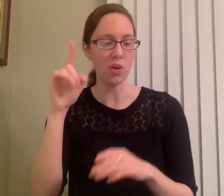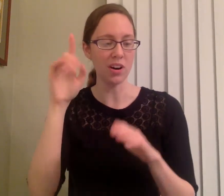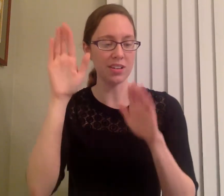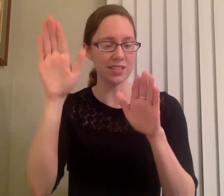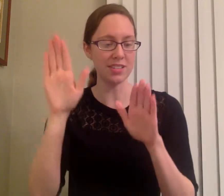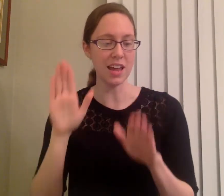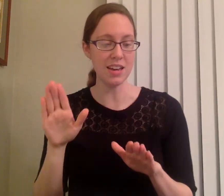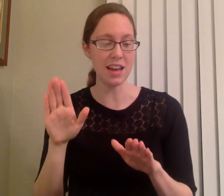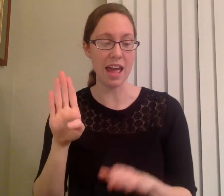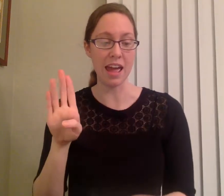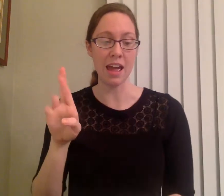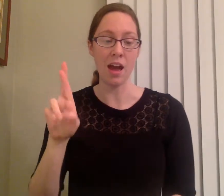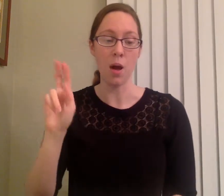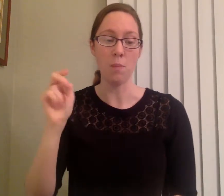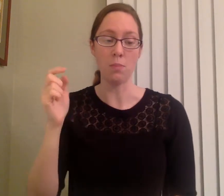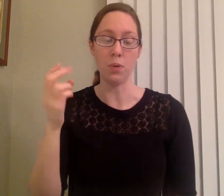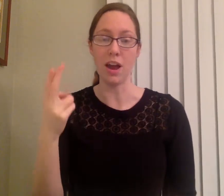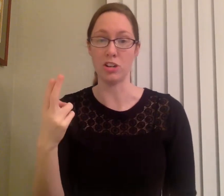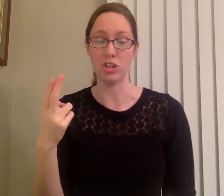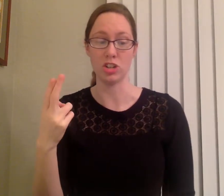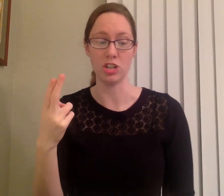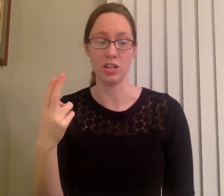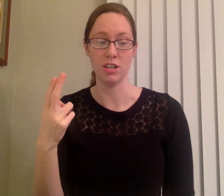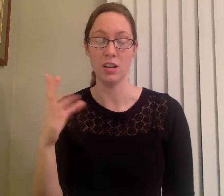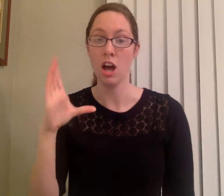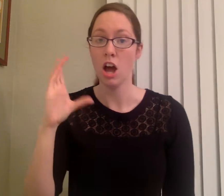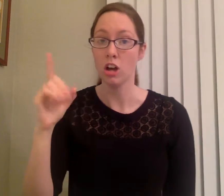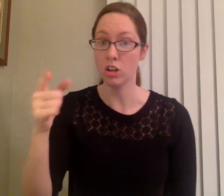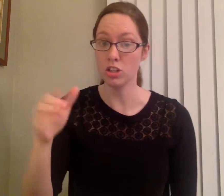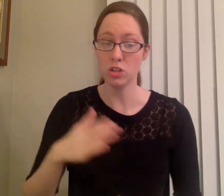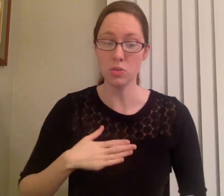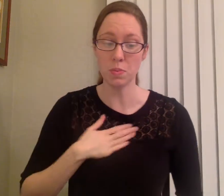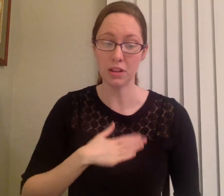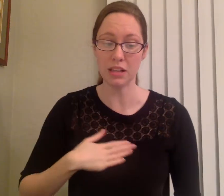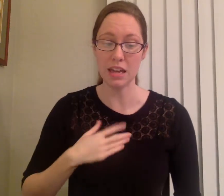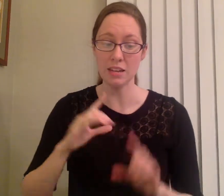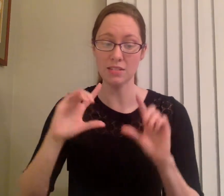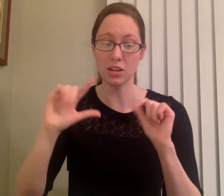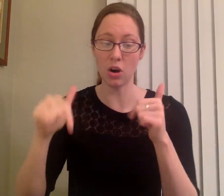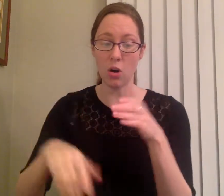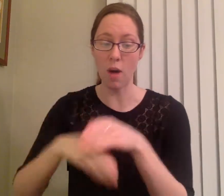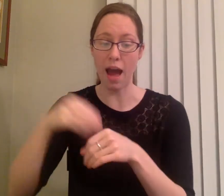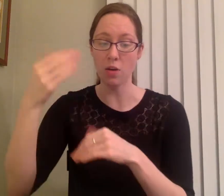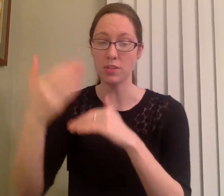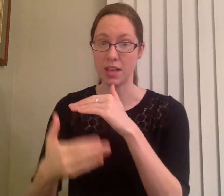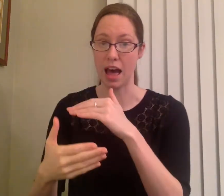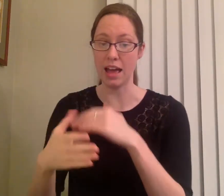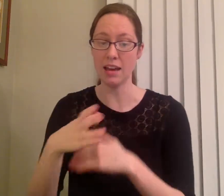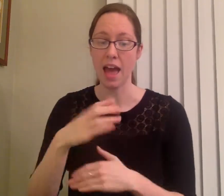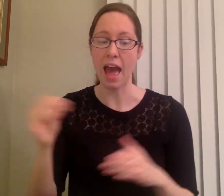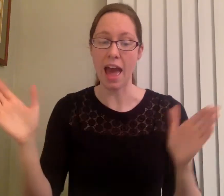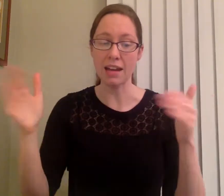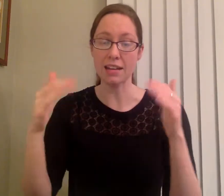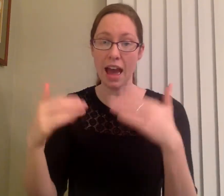for Sunday brunch. Could you please go outside and